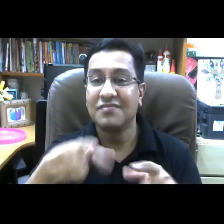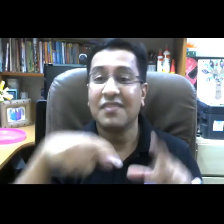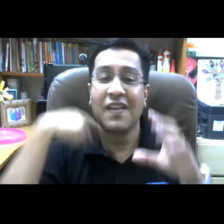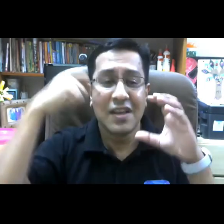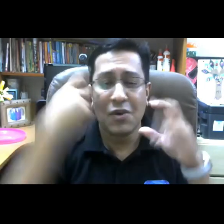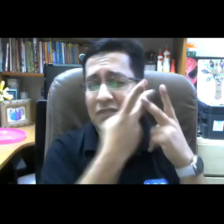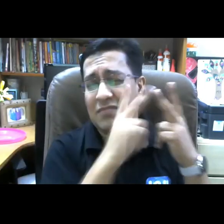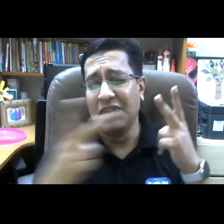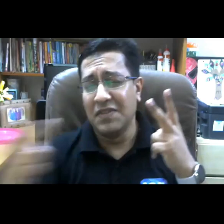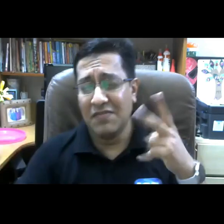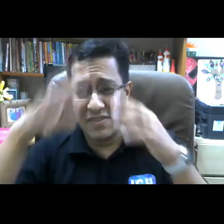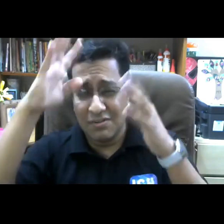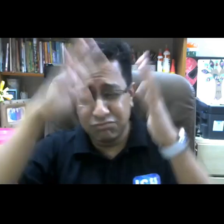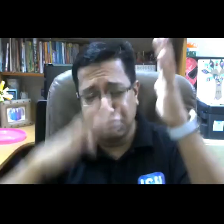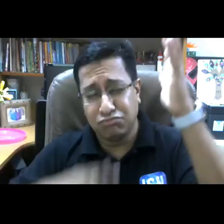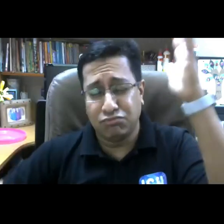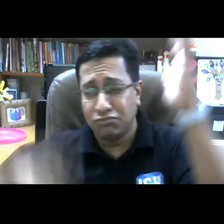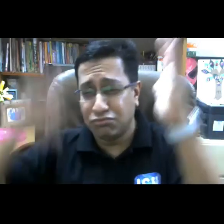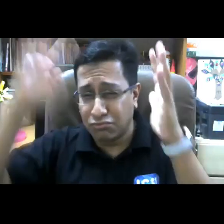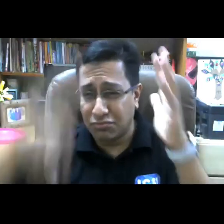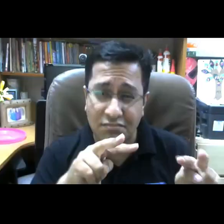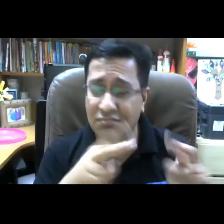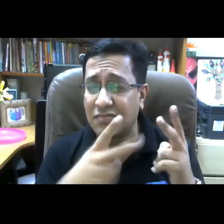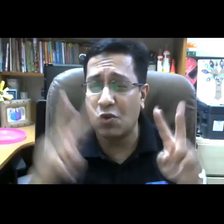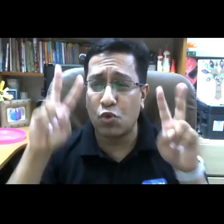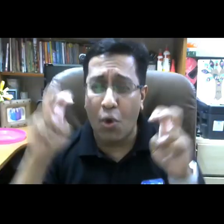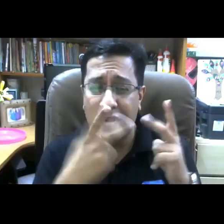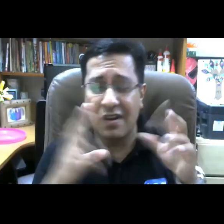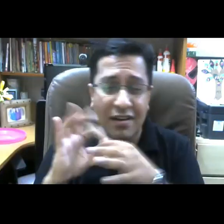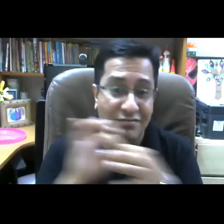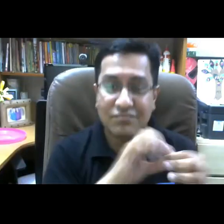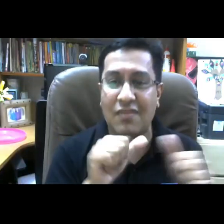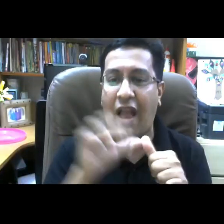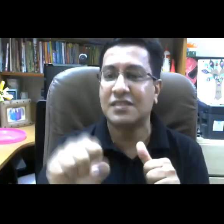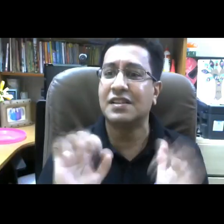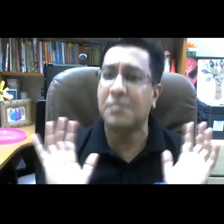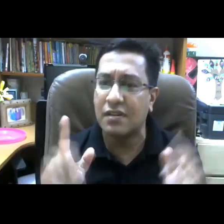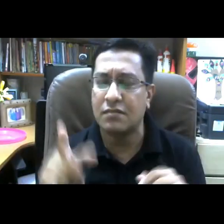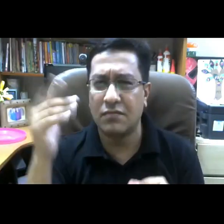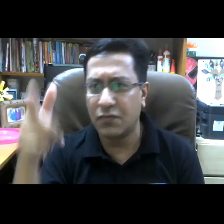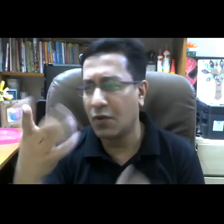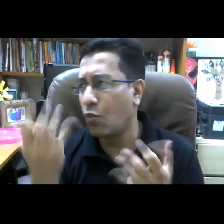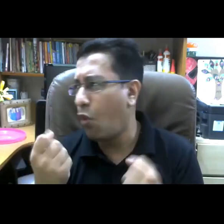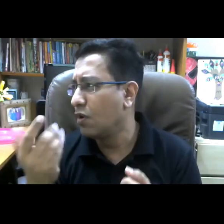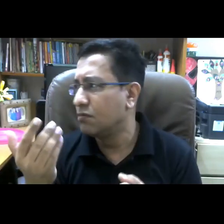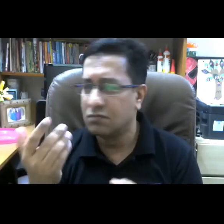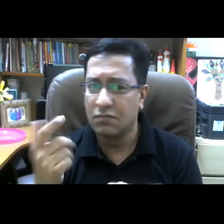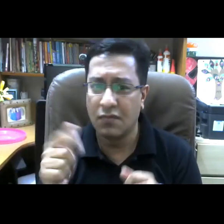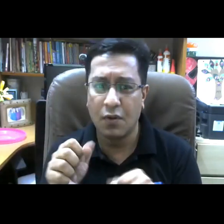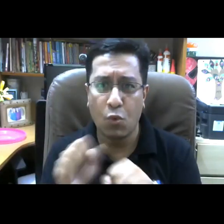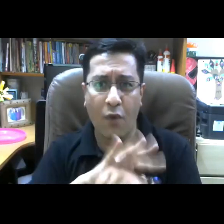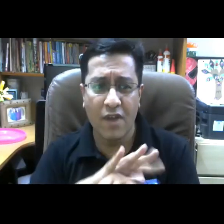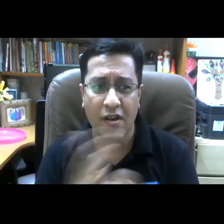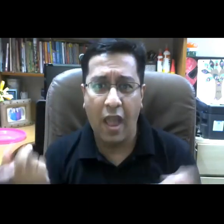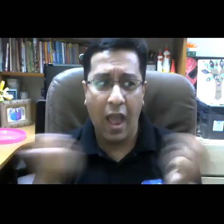Okay, fine. So there are different videos that are there. Tons of videos we have related to, anything.